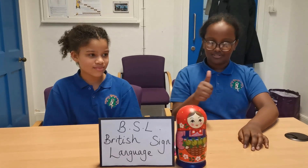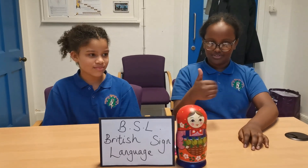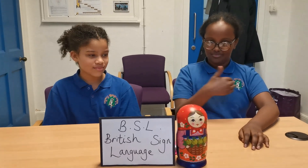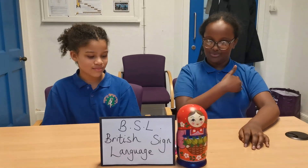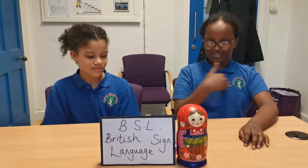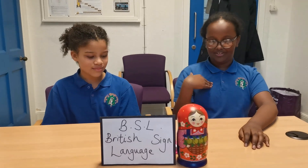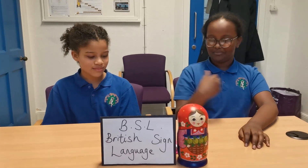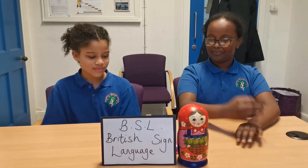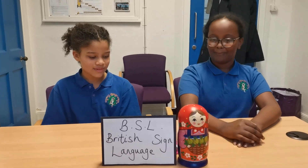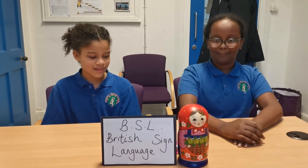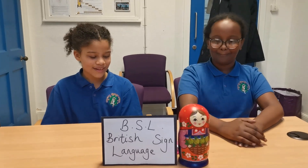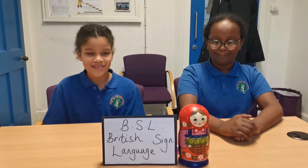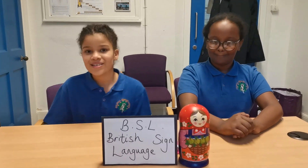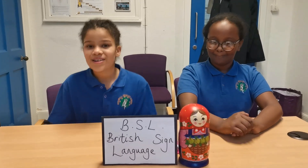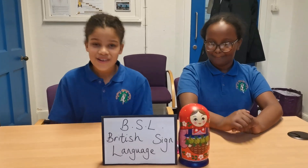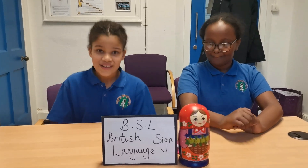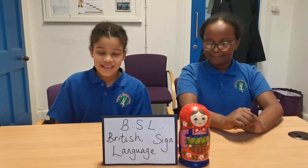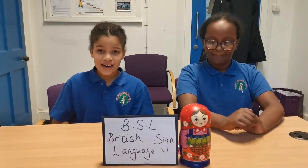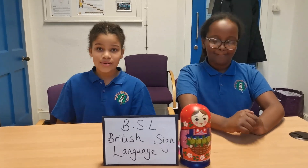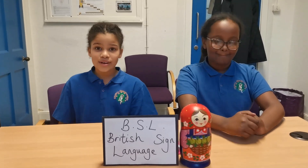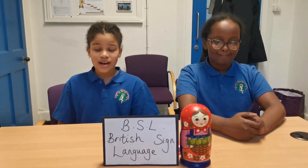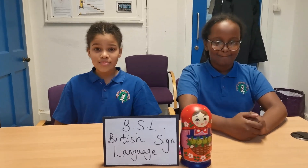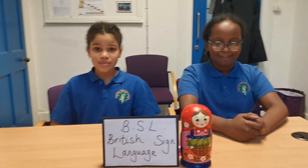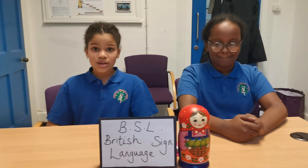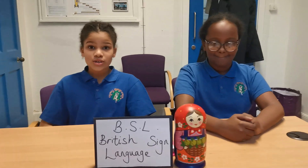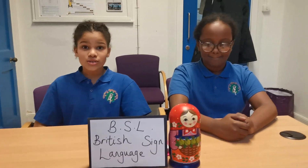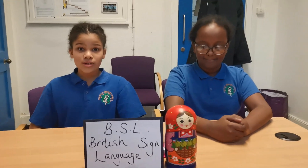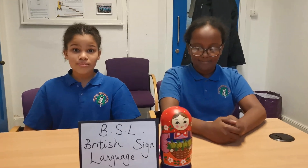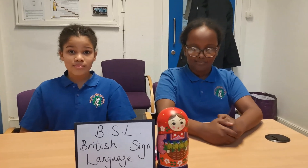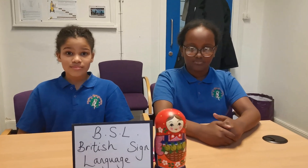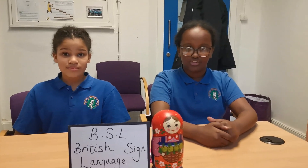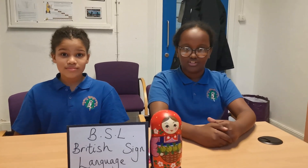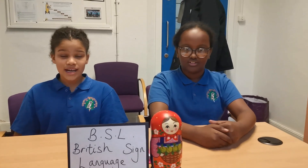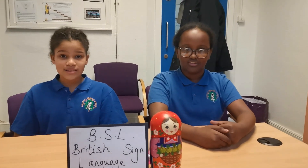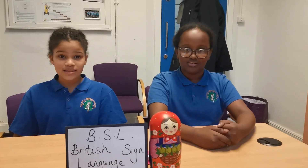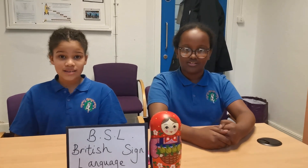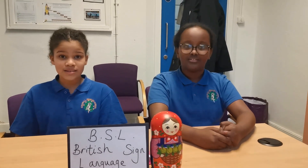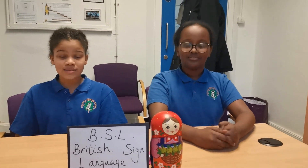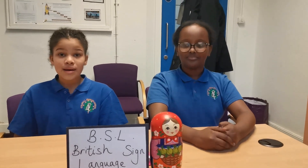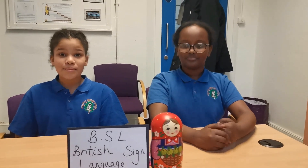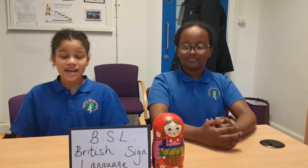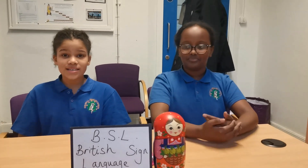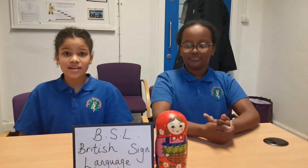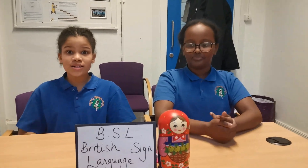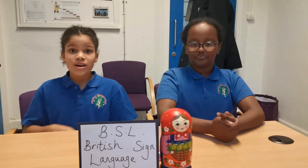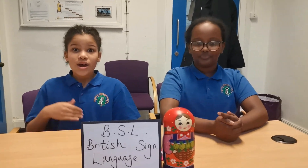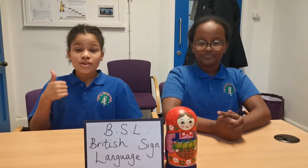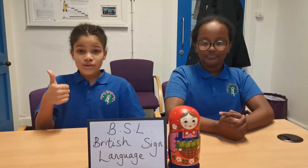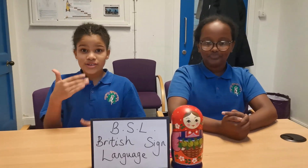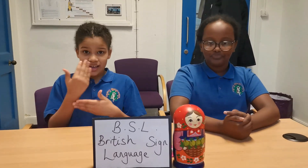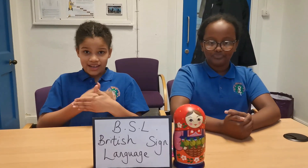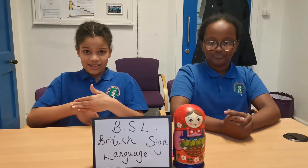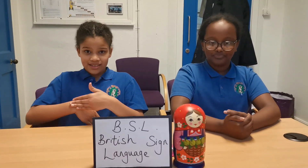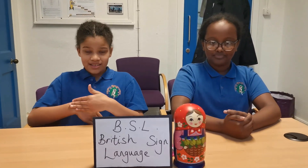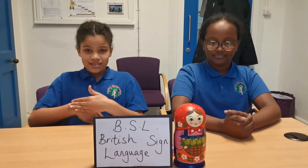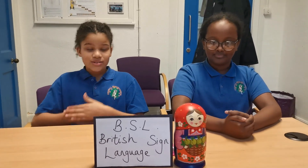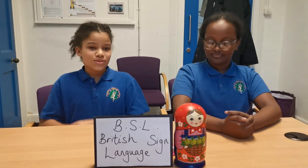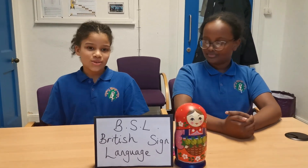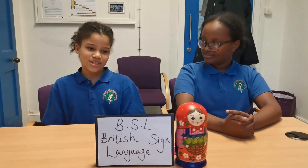Good morning. Now, my turn. Good night. Your